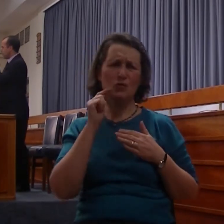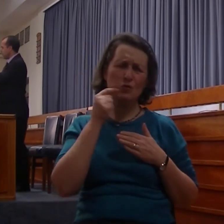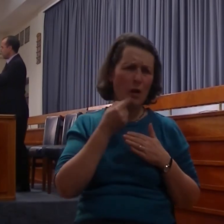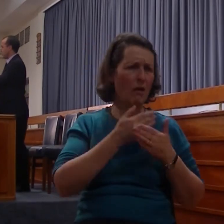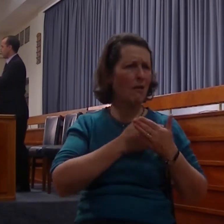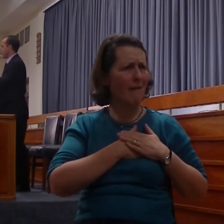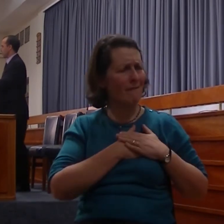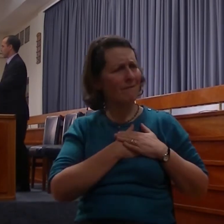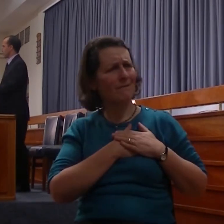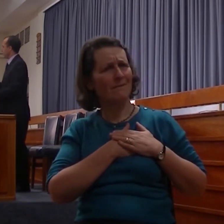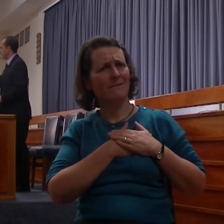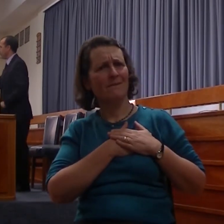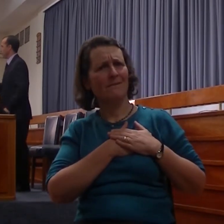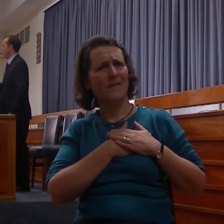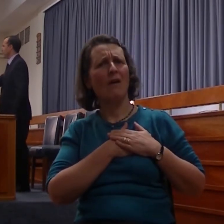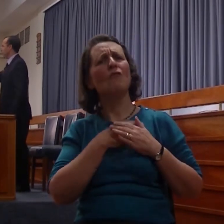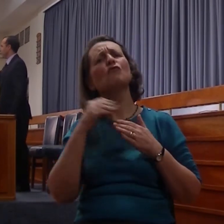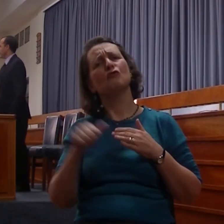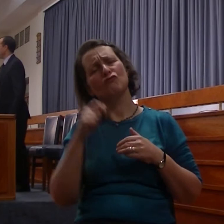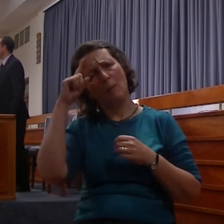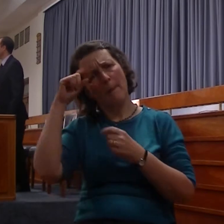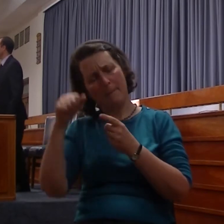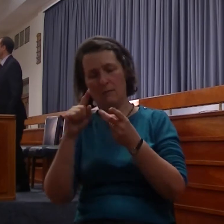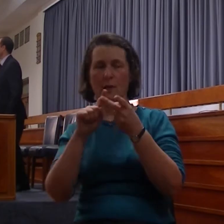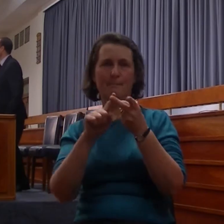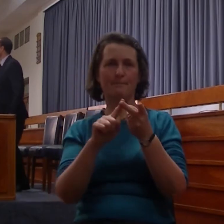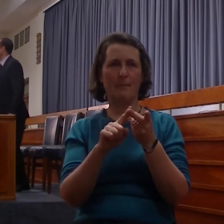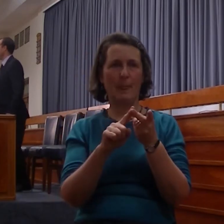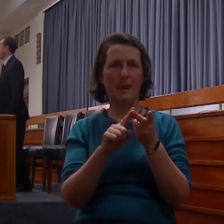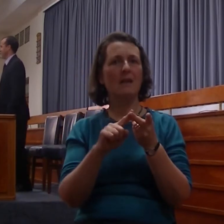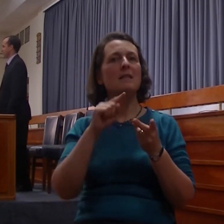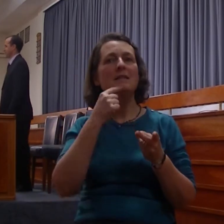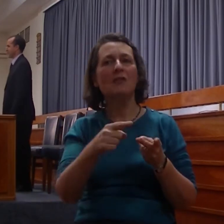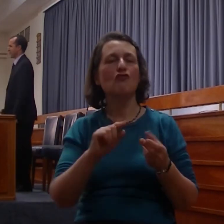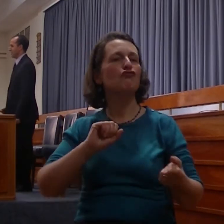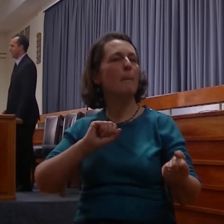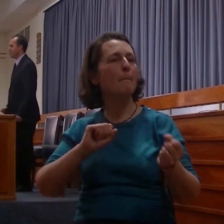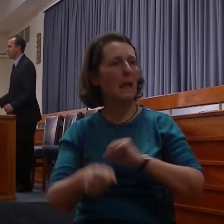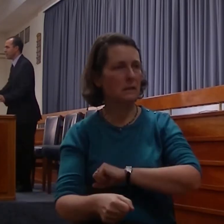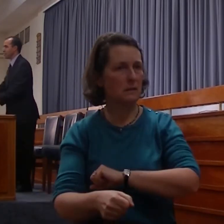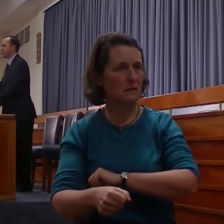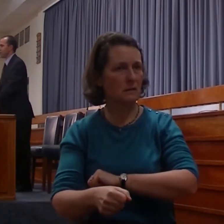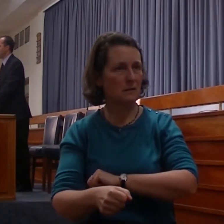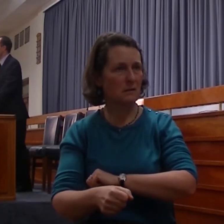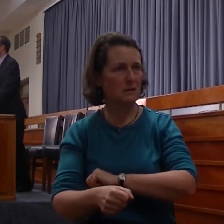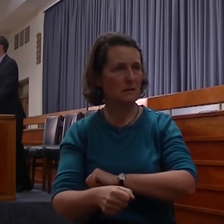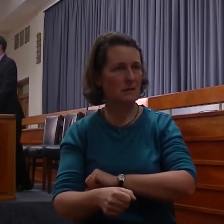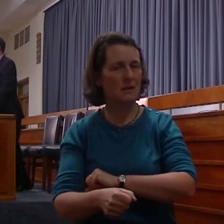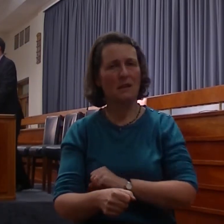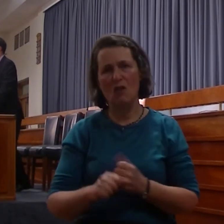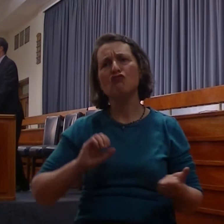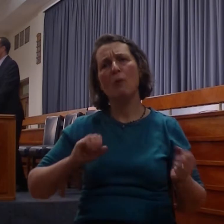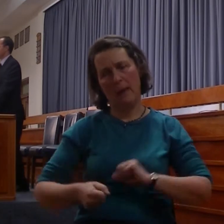prescription. When we have left our first love, that love, that sweet love of the Lord Jesus Christ, remember. And